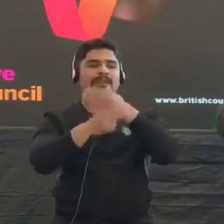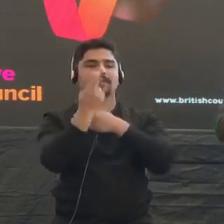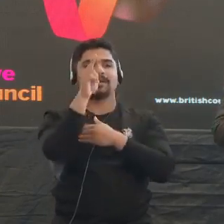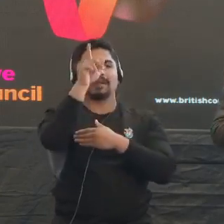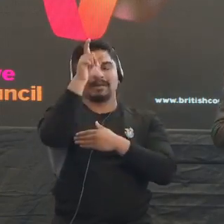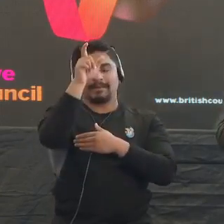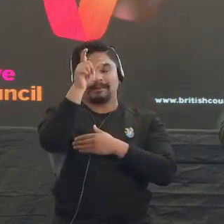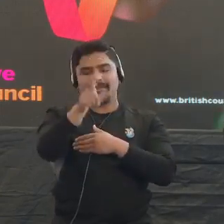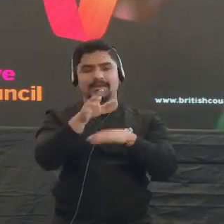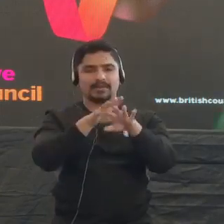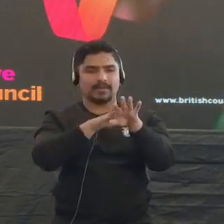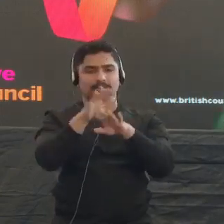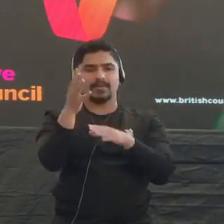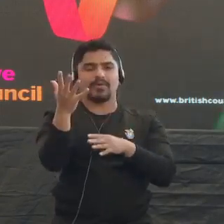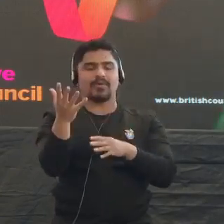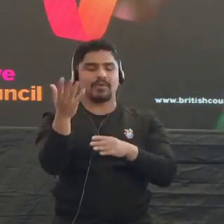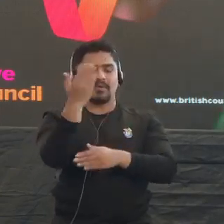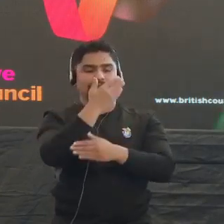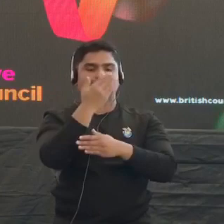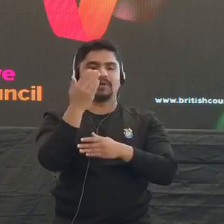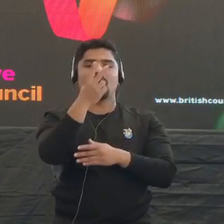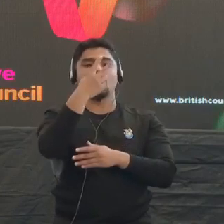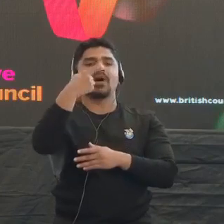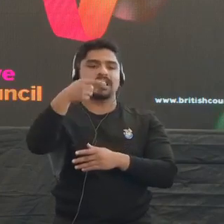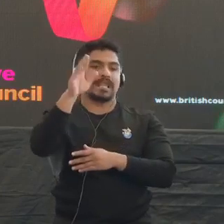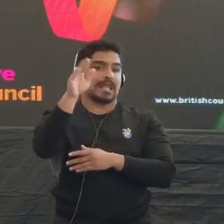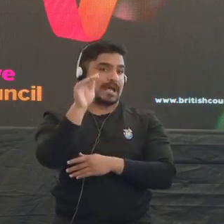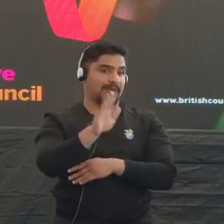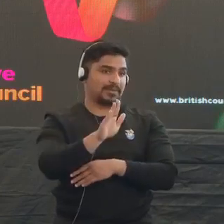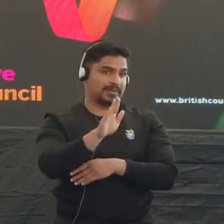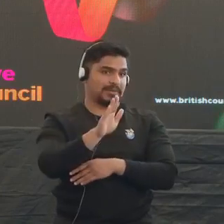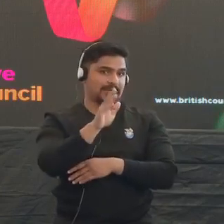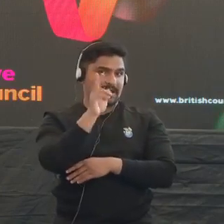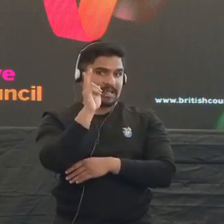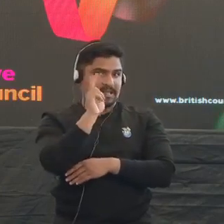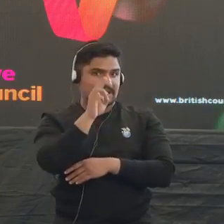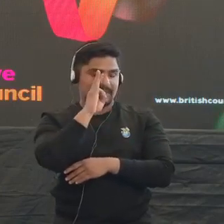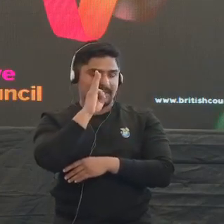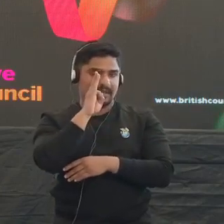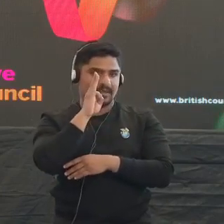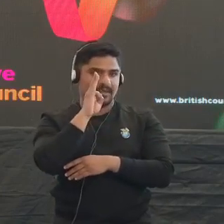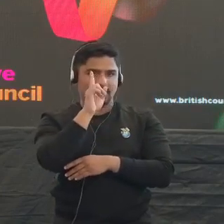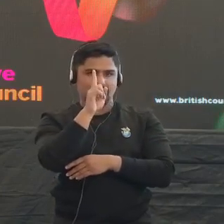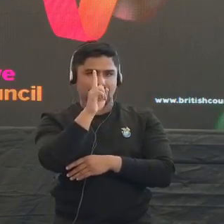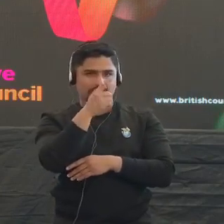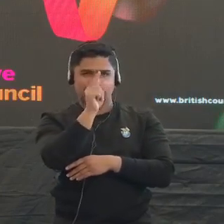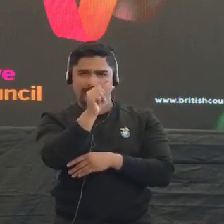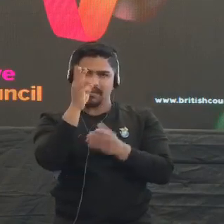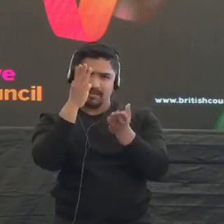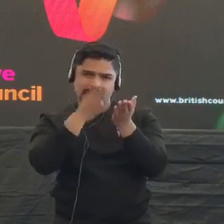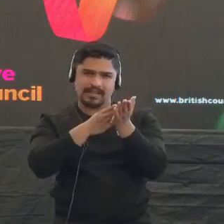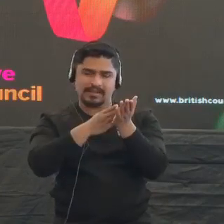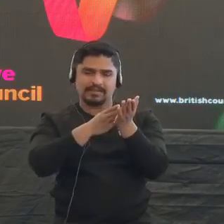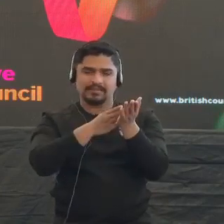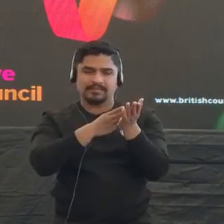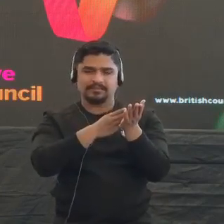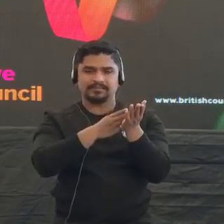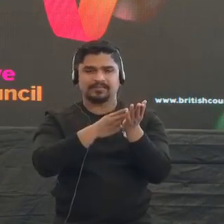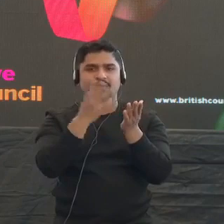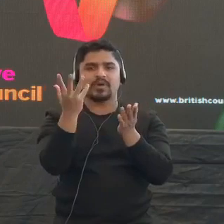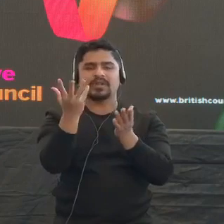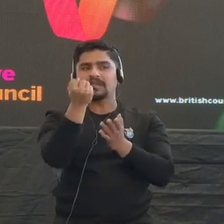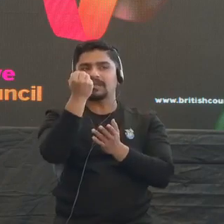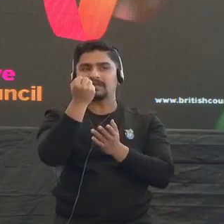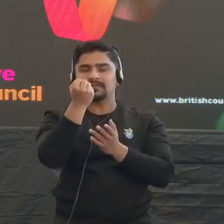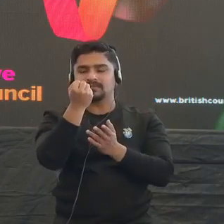this act only a word is mentioned like right, because in India inclusion